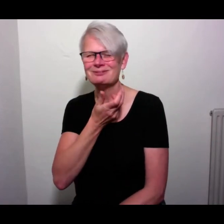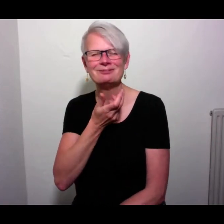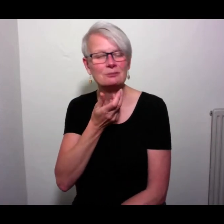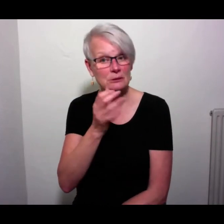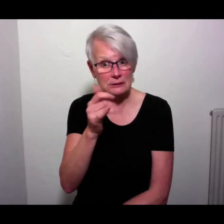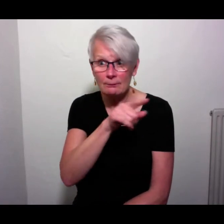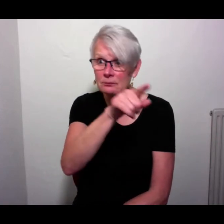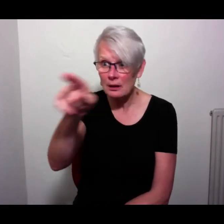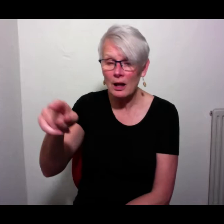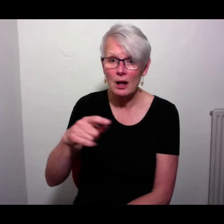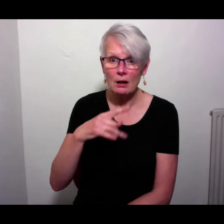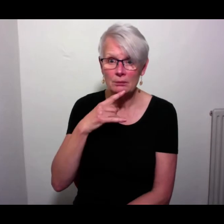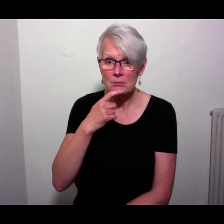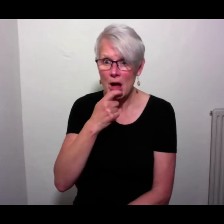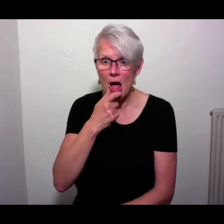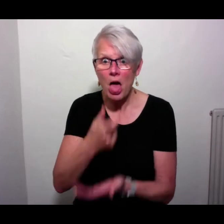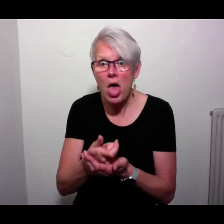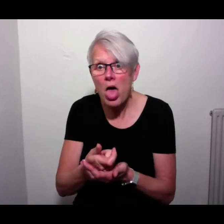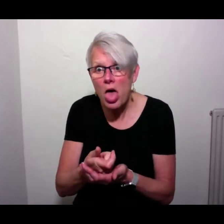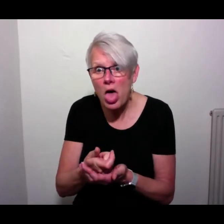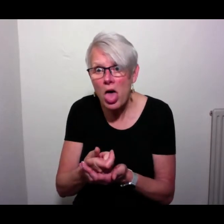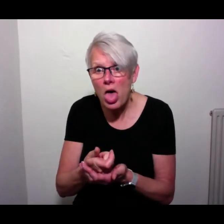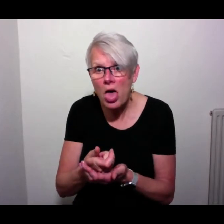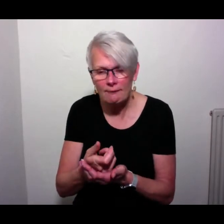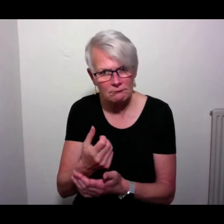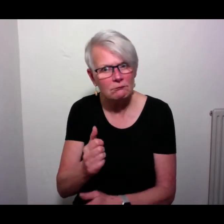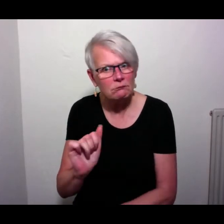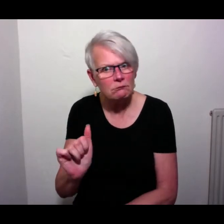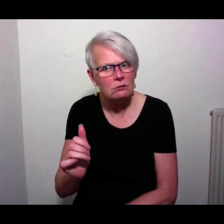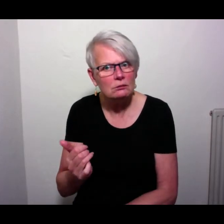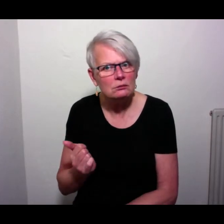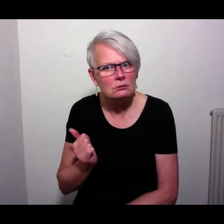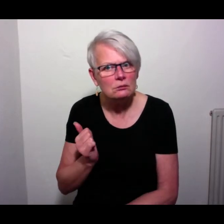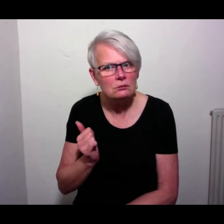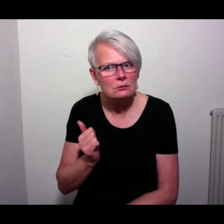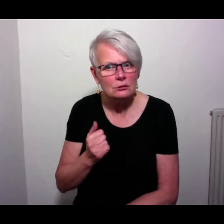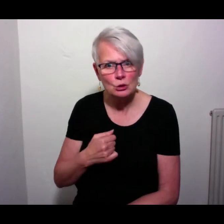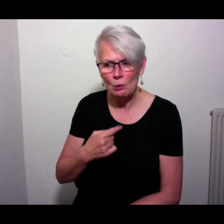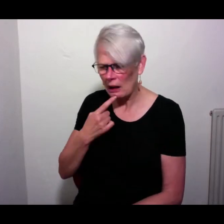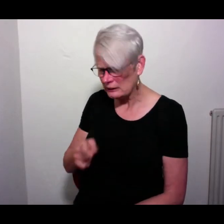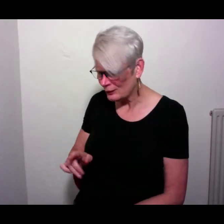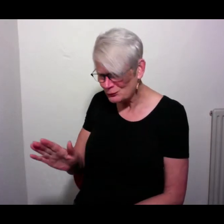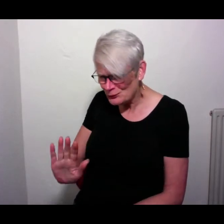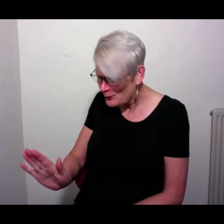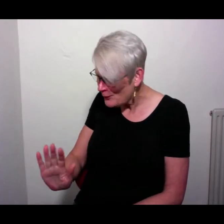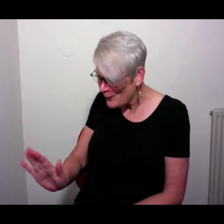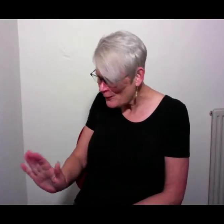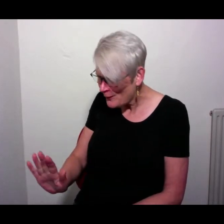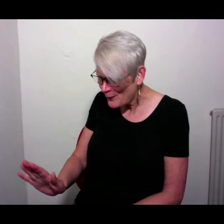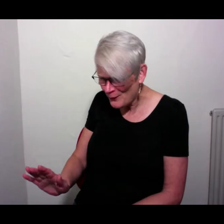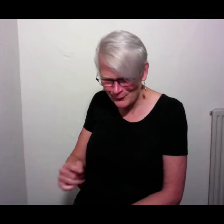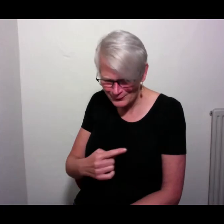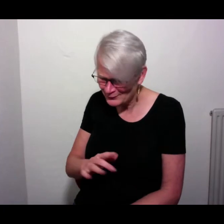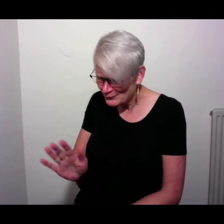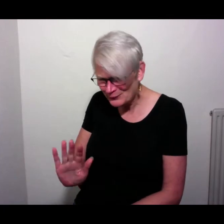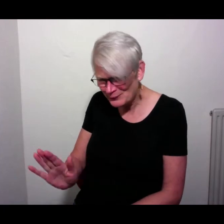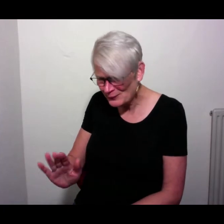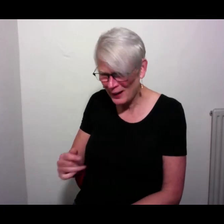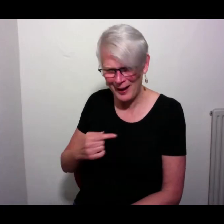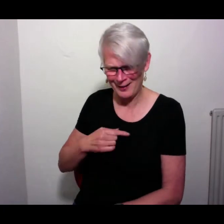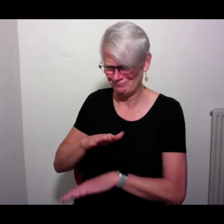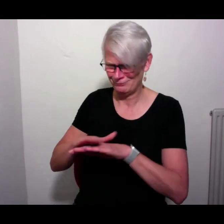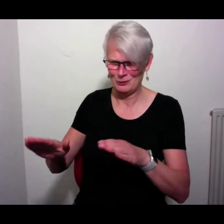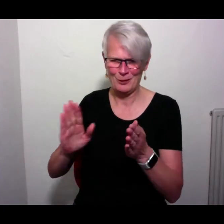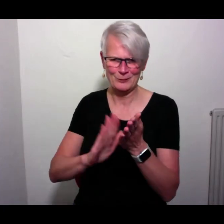eye, but sometimes it's the full-on gore. And I said, "No, sweetheart,